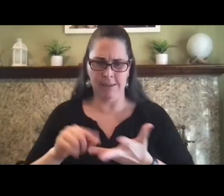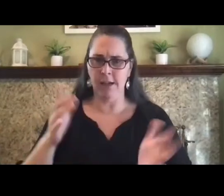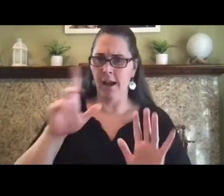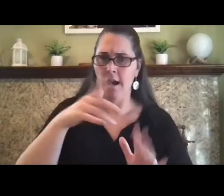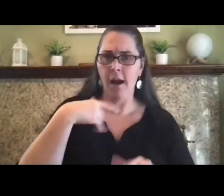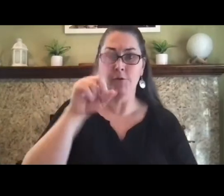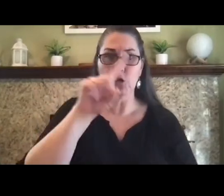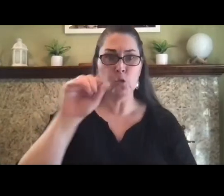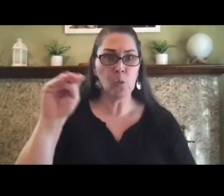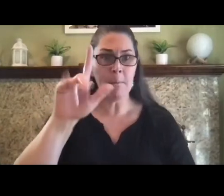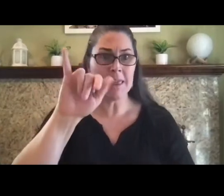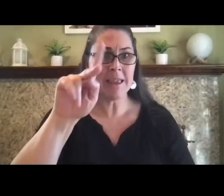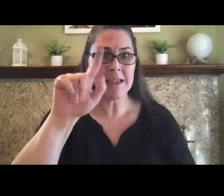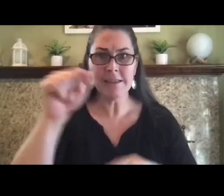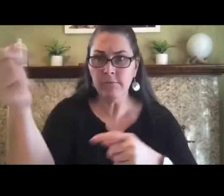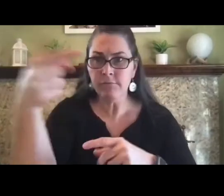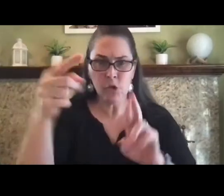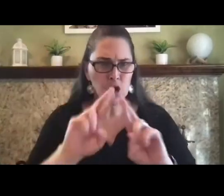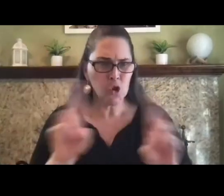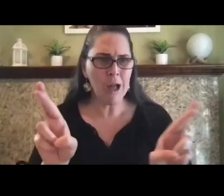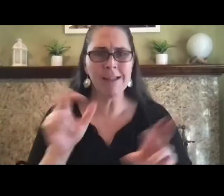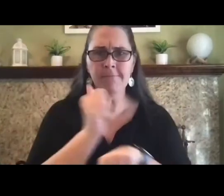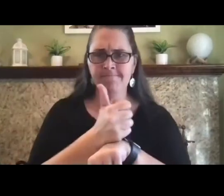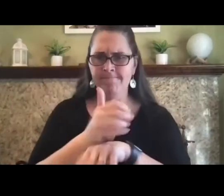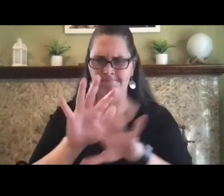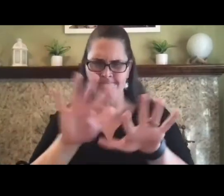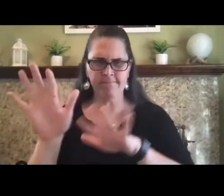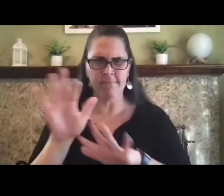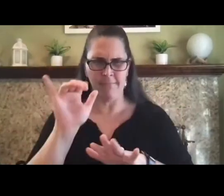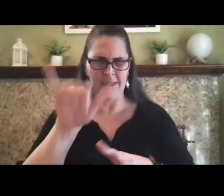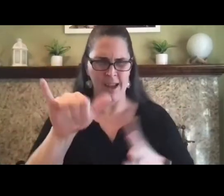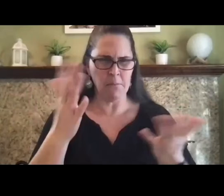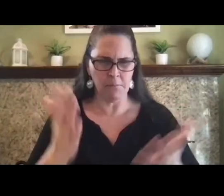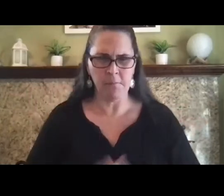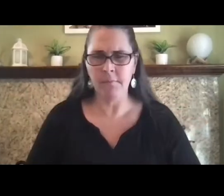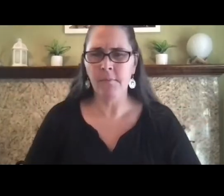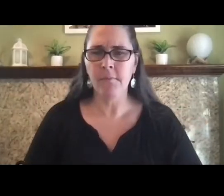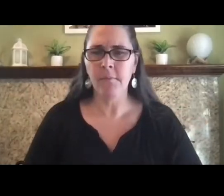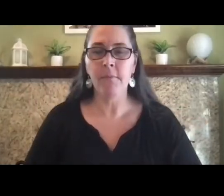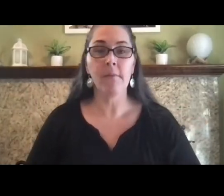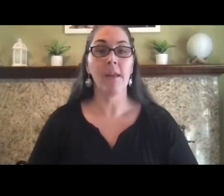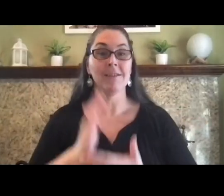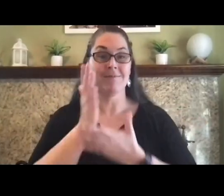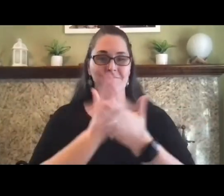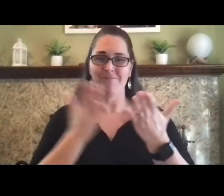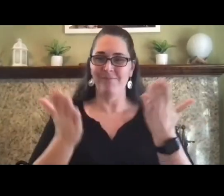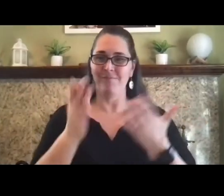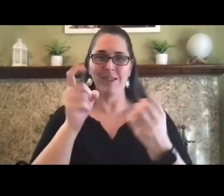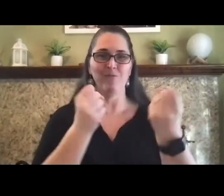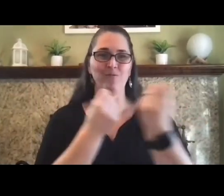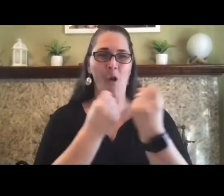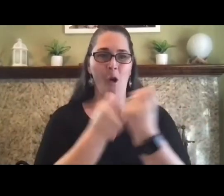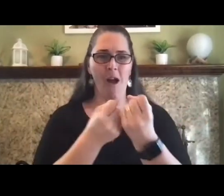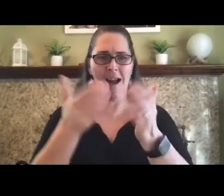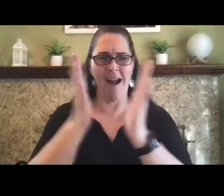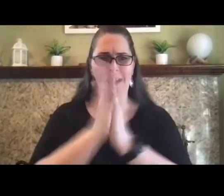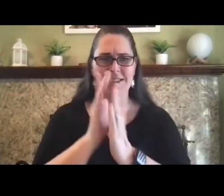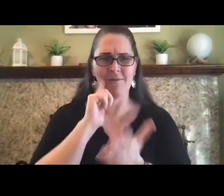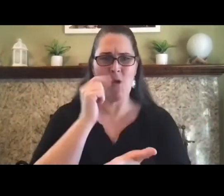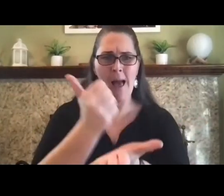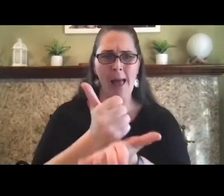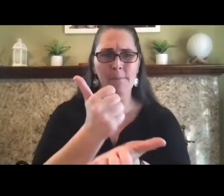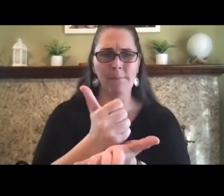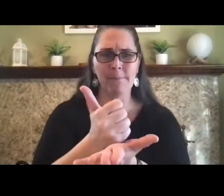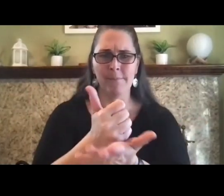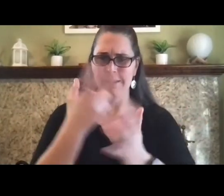to make sure that they have what they need, such as the Zoom link and making sure that's ready to go. And for some, they may need support